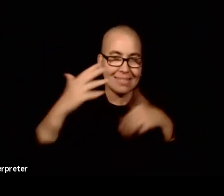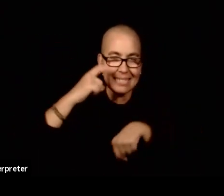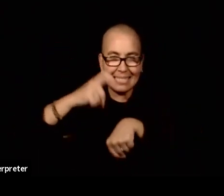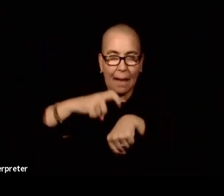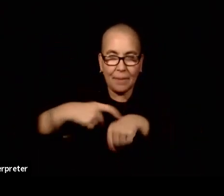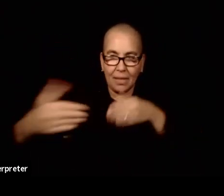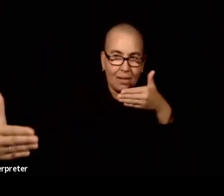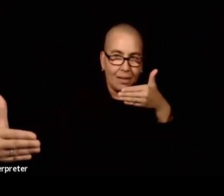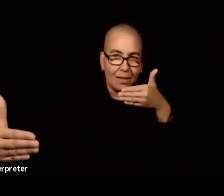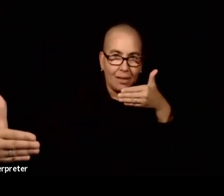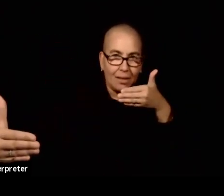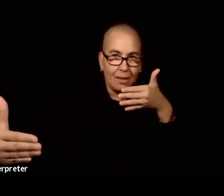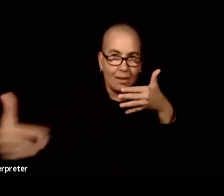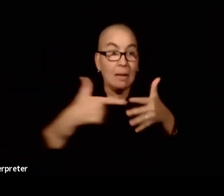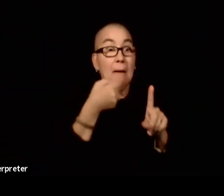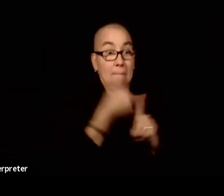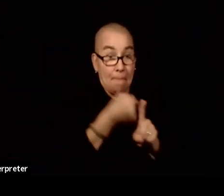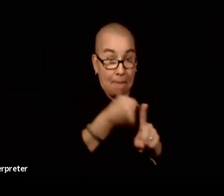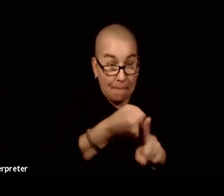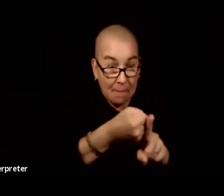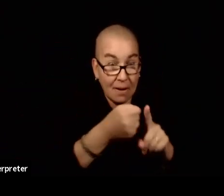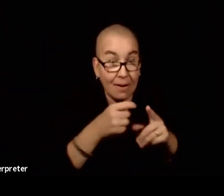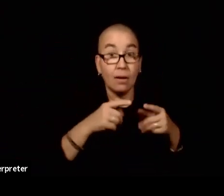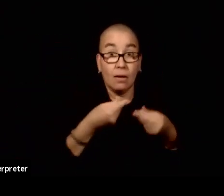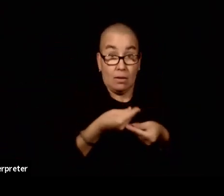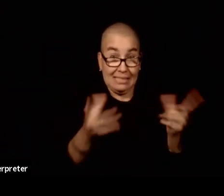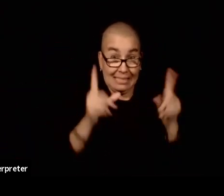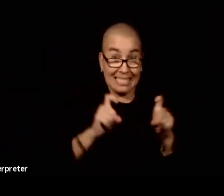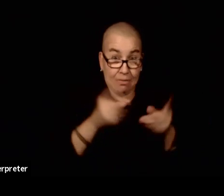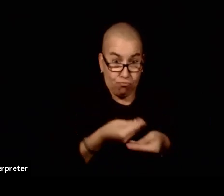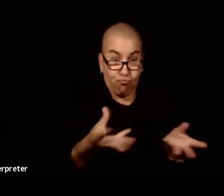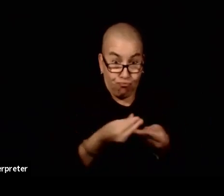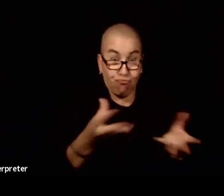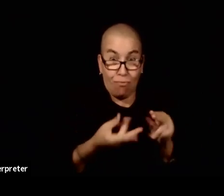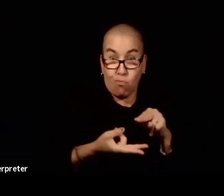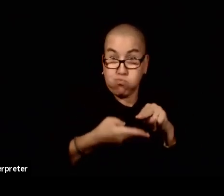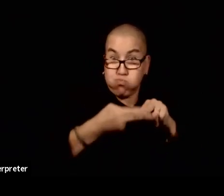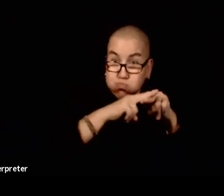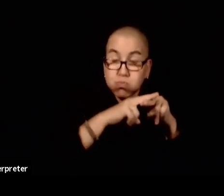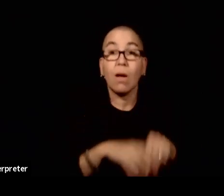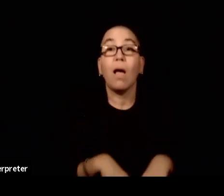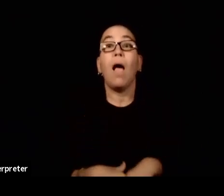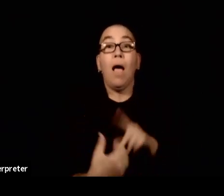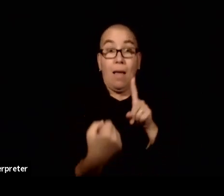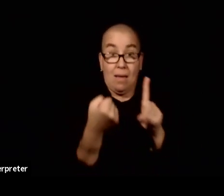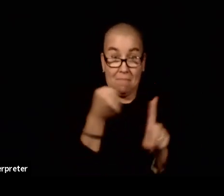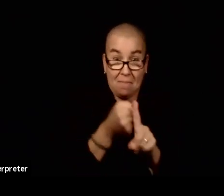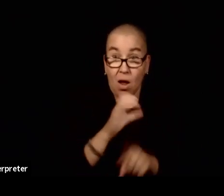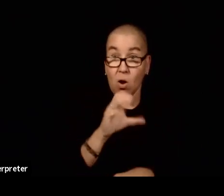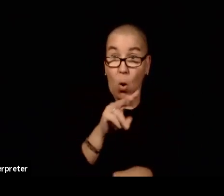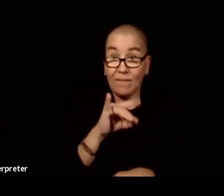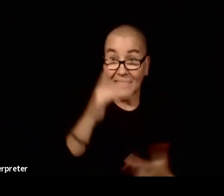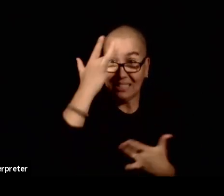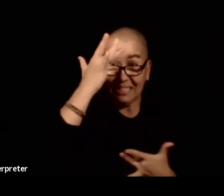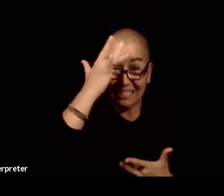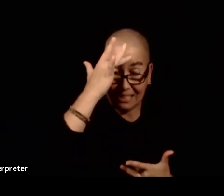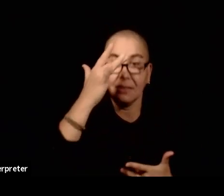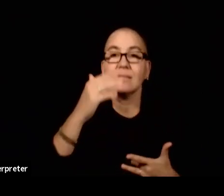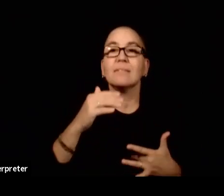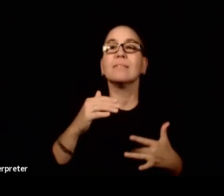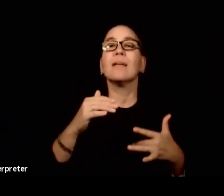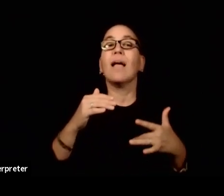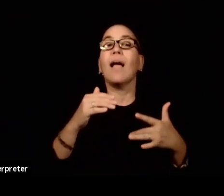while those groups for themselves are not at as high a risk for severe complications,